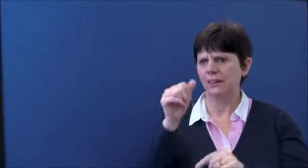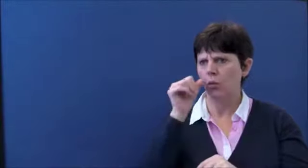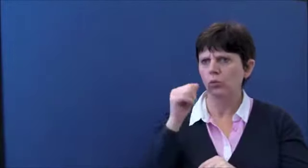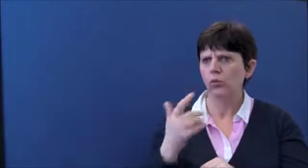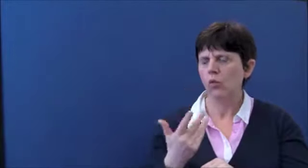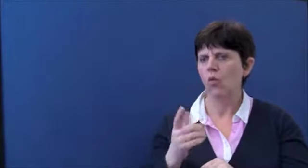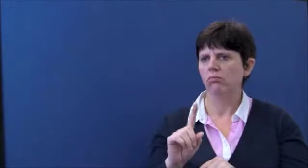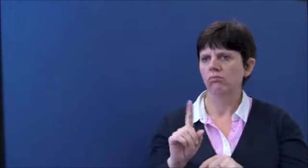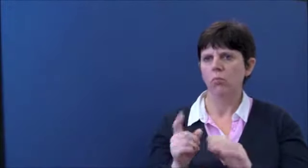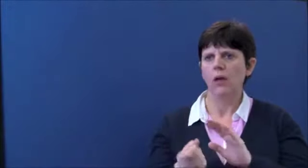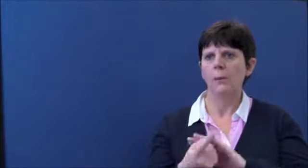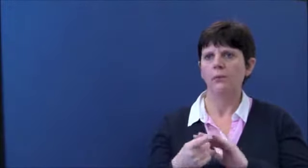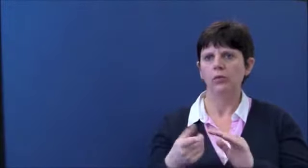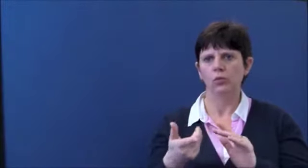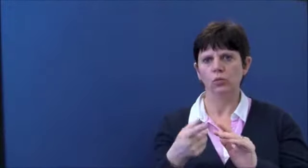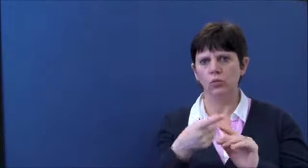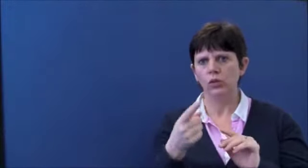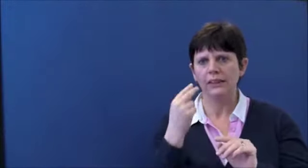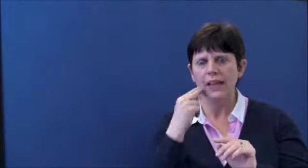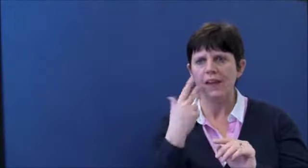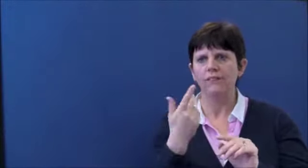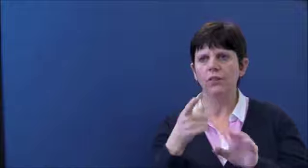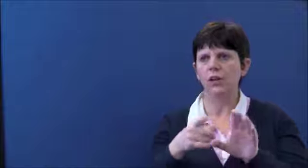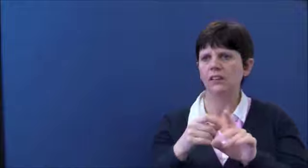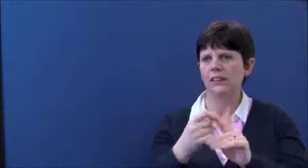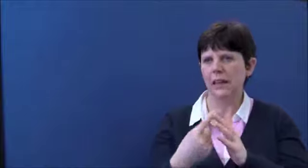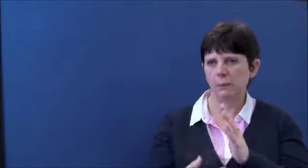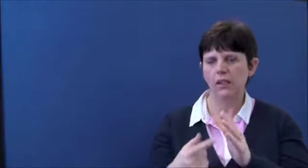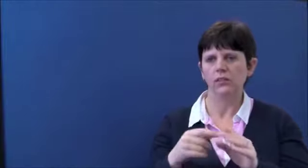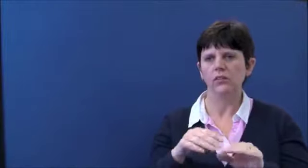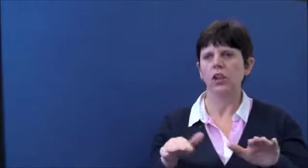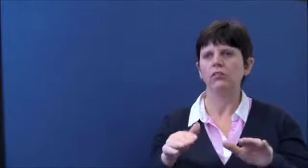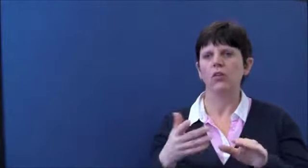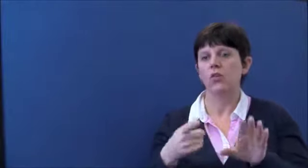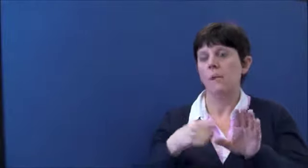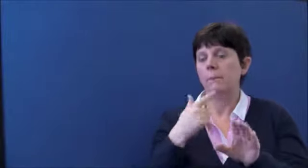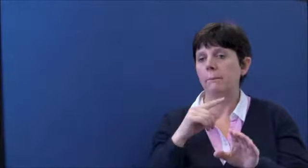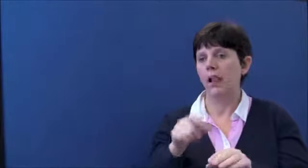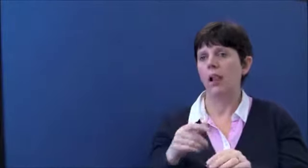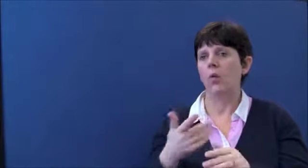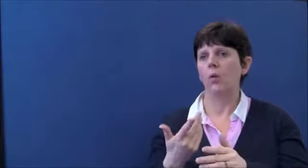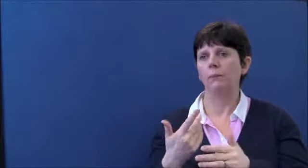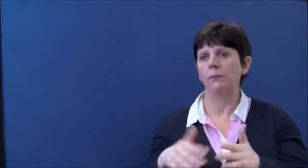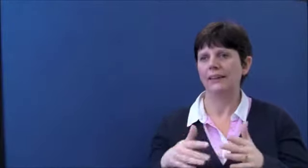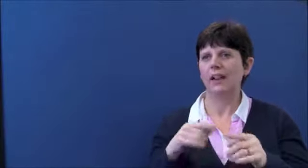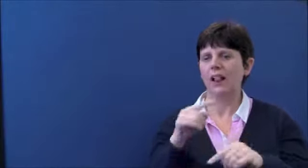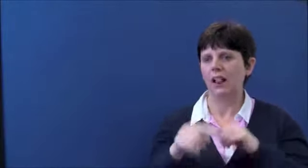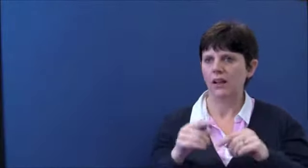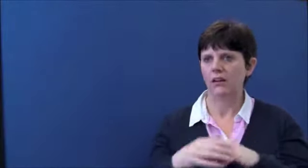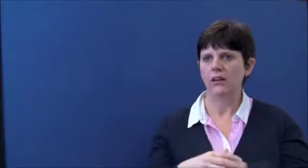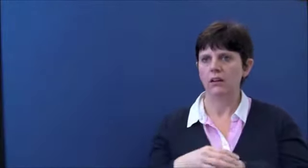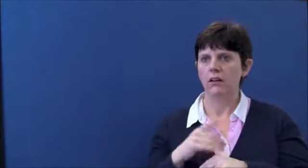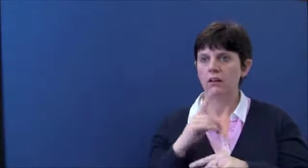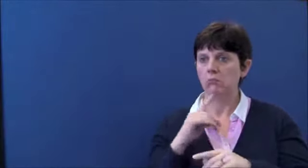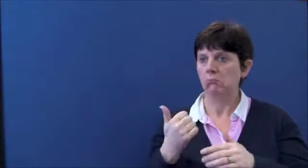people who've been abused what support they received and what their experiences were. By listening to them, they hope to be able to